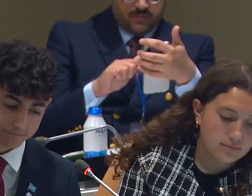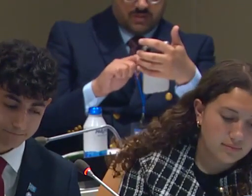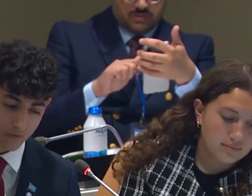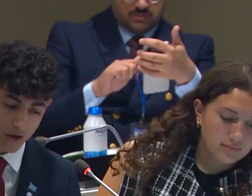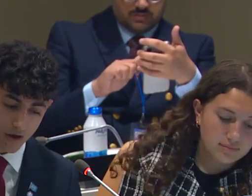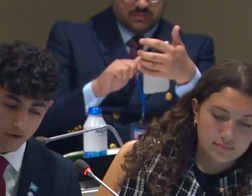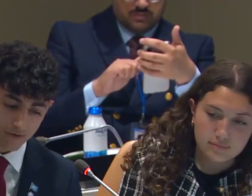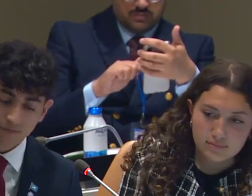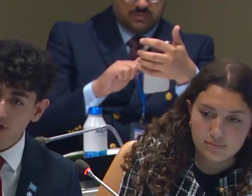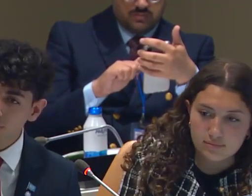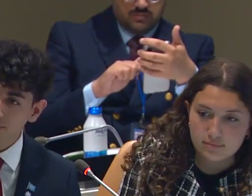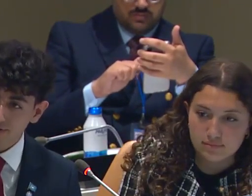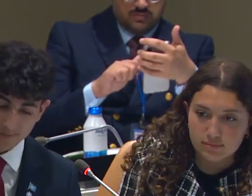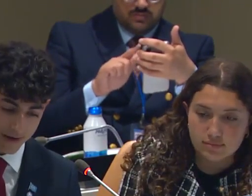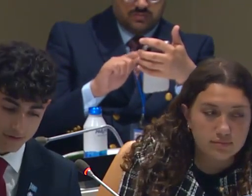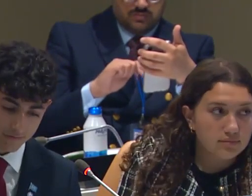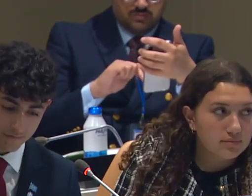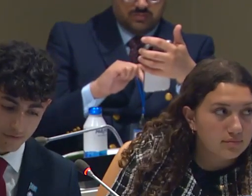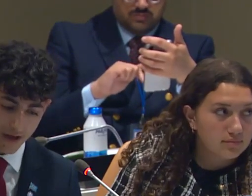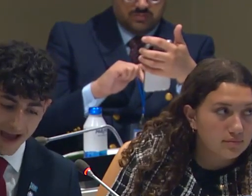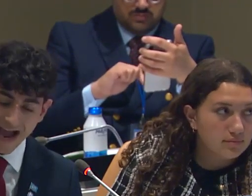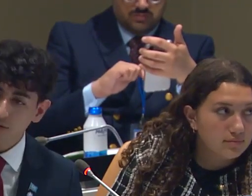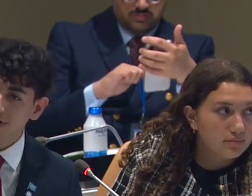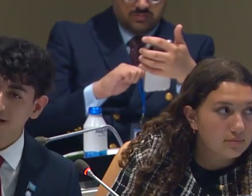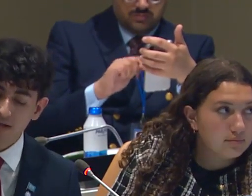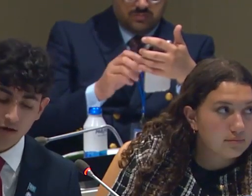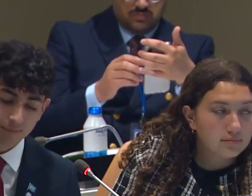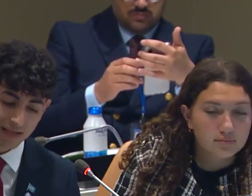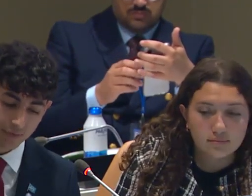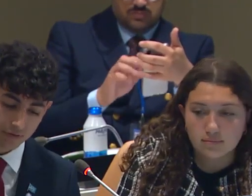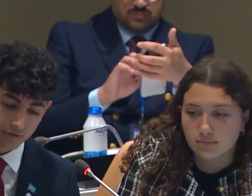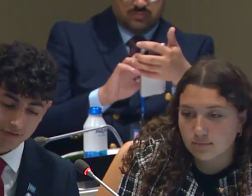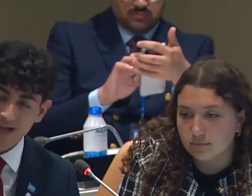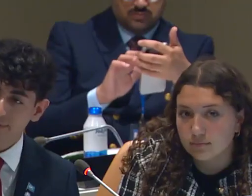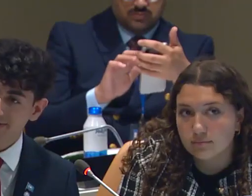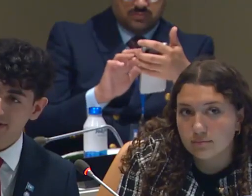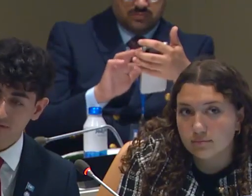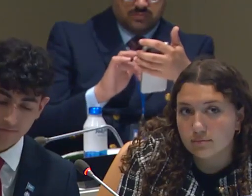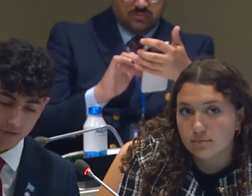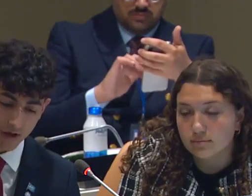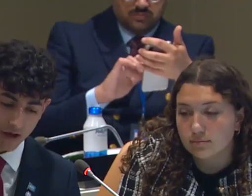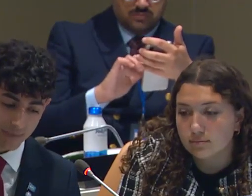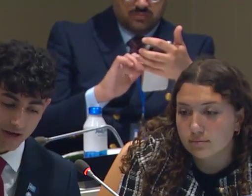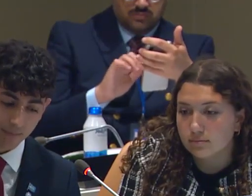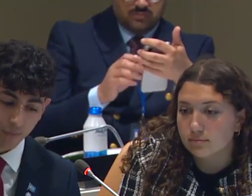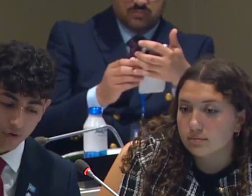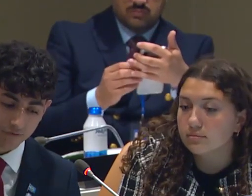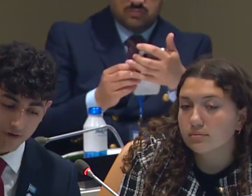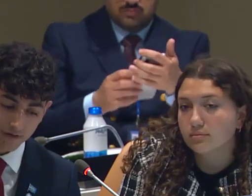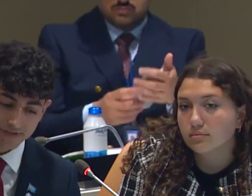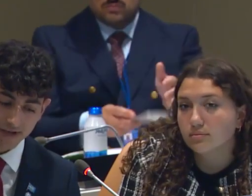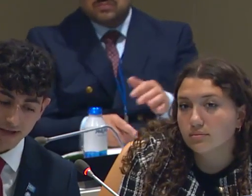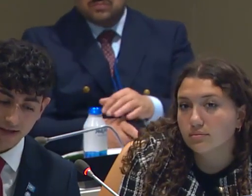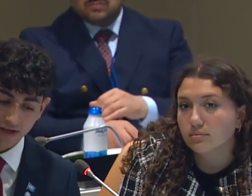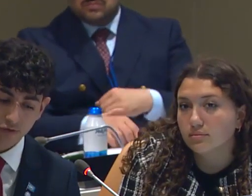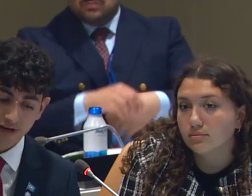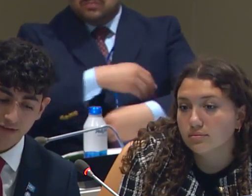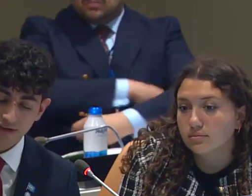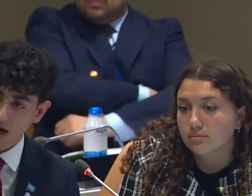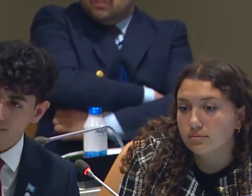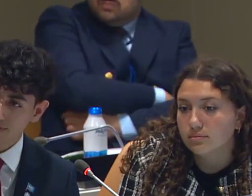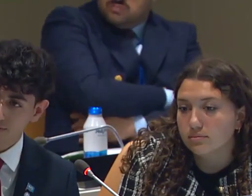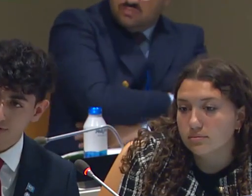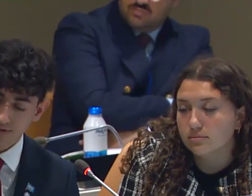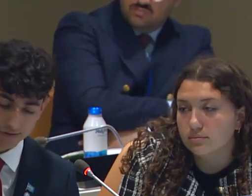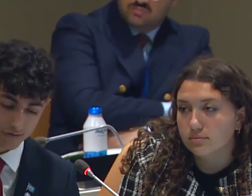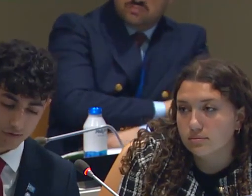important. From the youth perspective, how can young people like myself become more involved today in creating